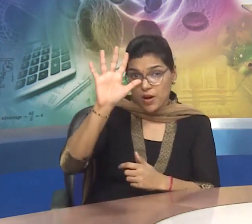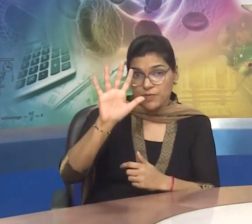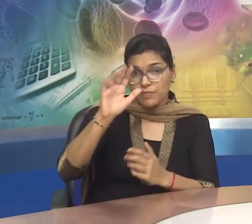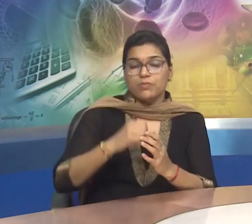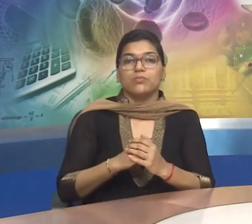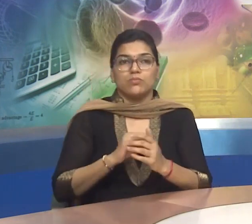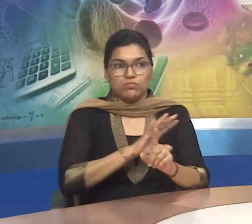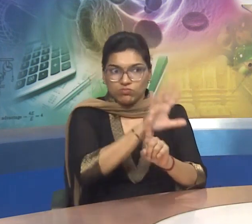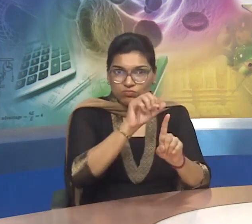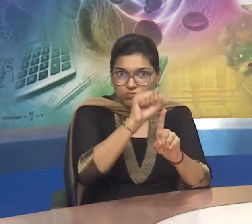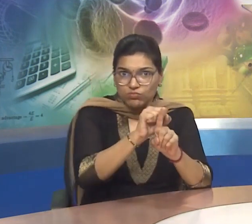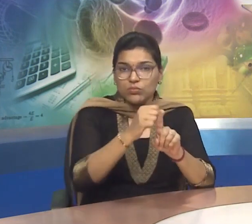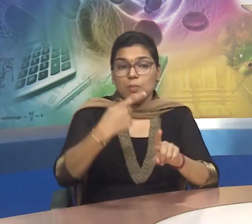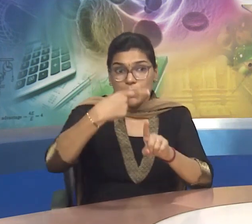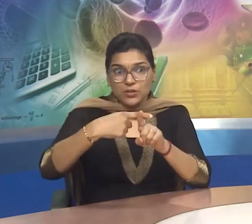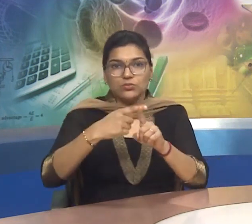Next, fifth fundamental right is